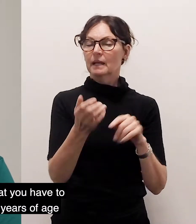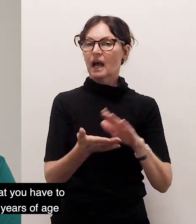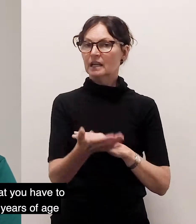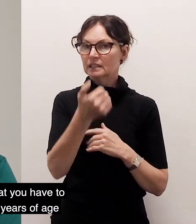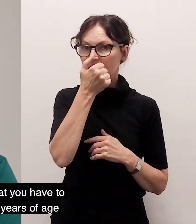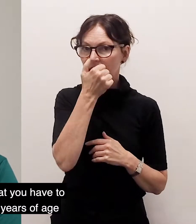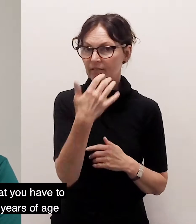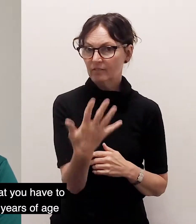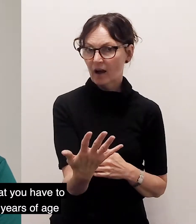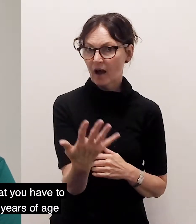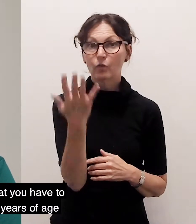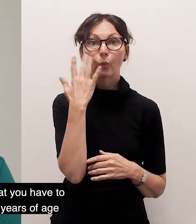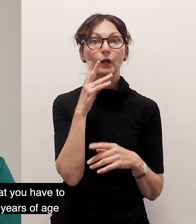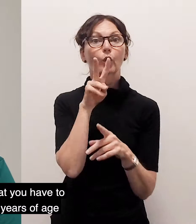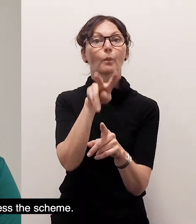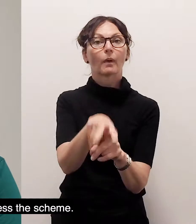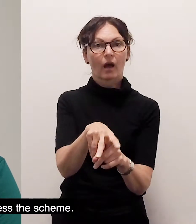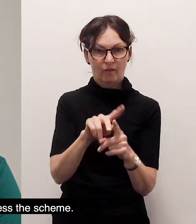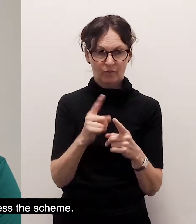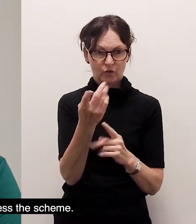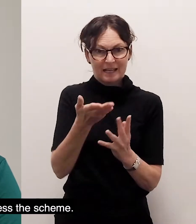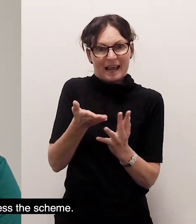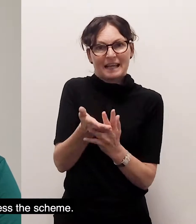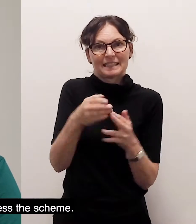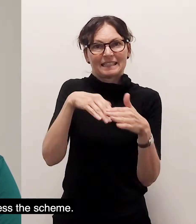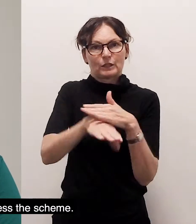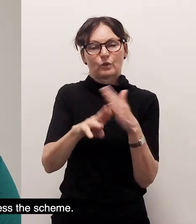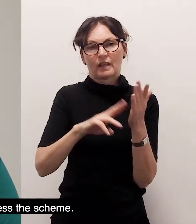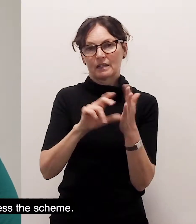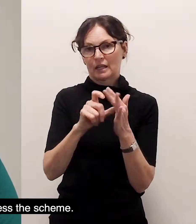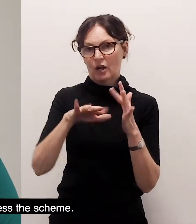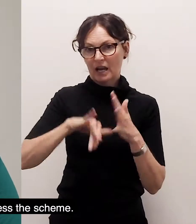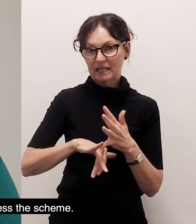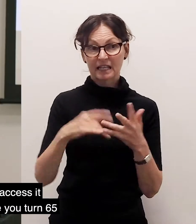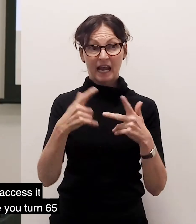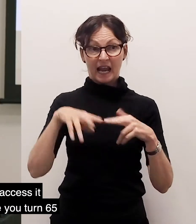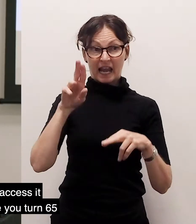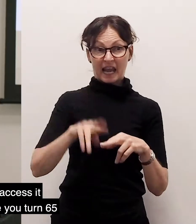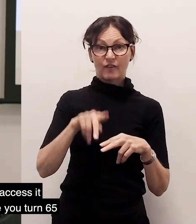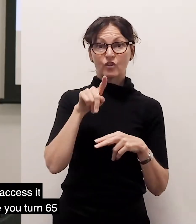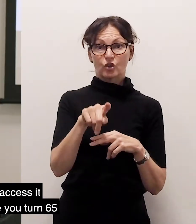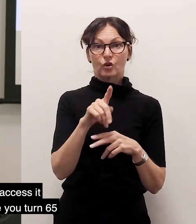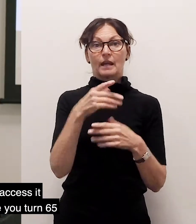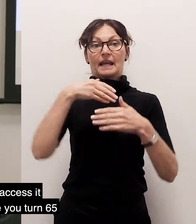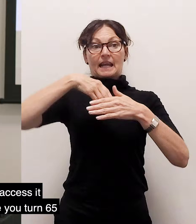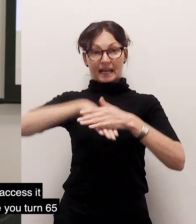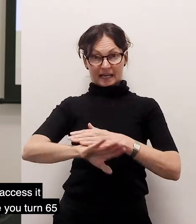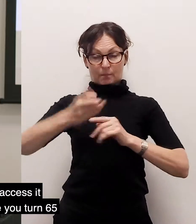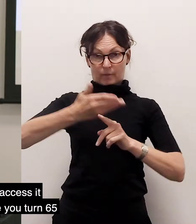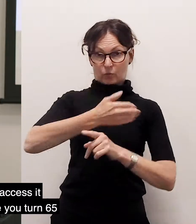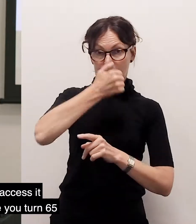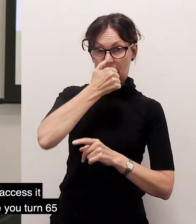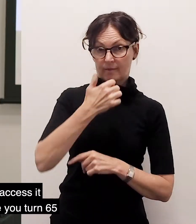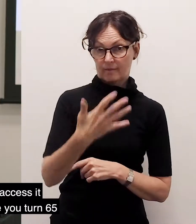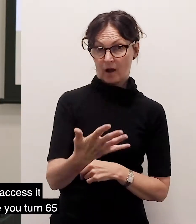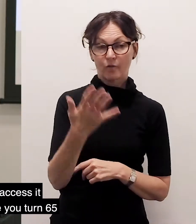than 65 years of age when you first access the scheme. Now, if you access it